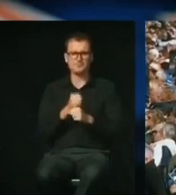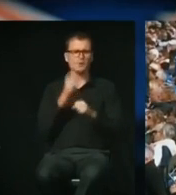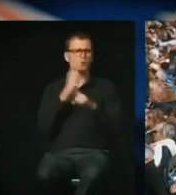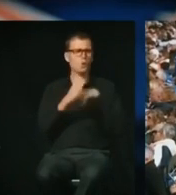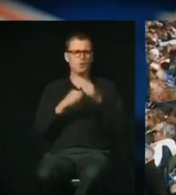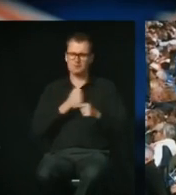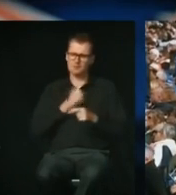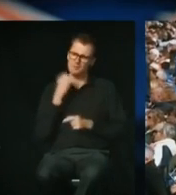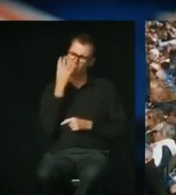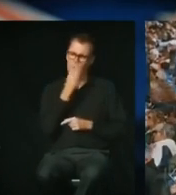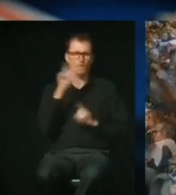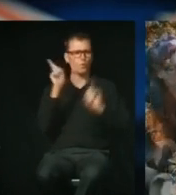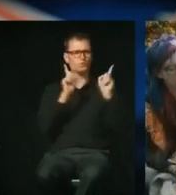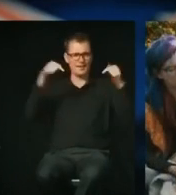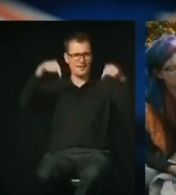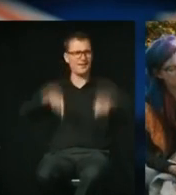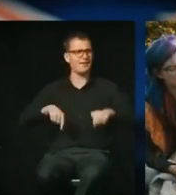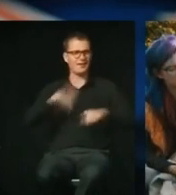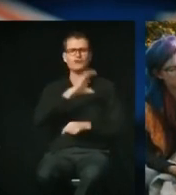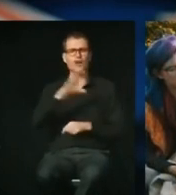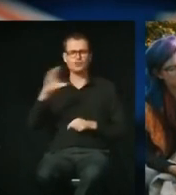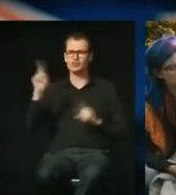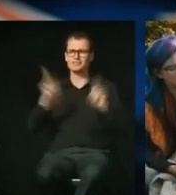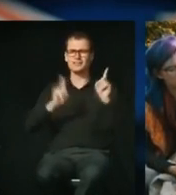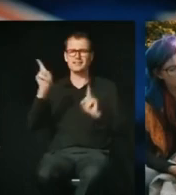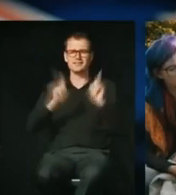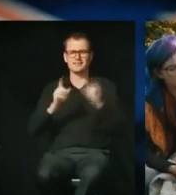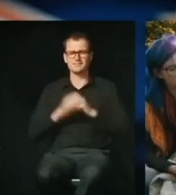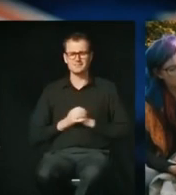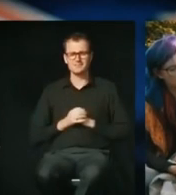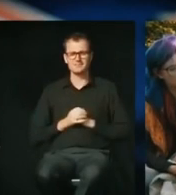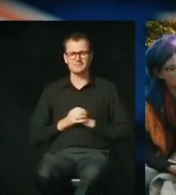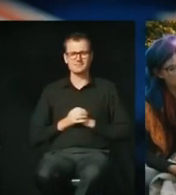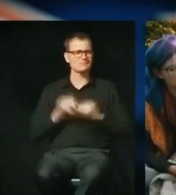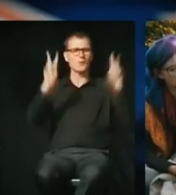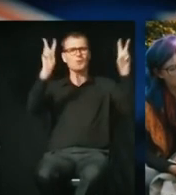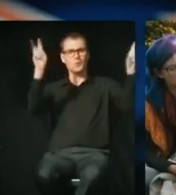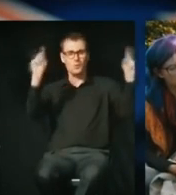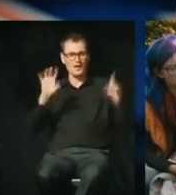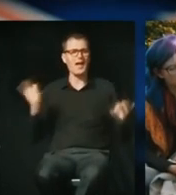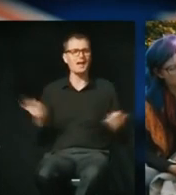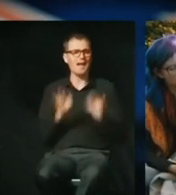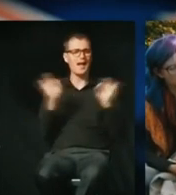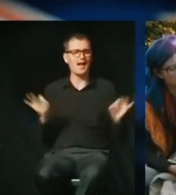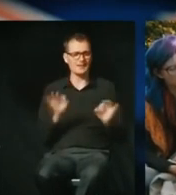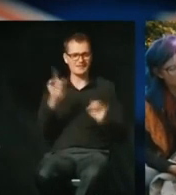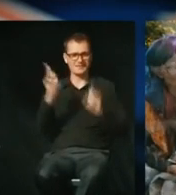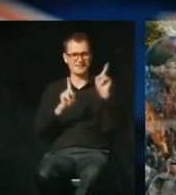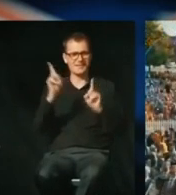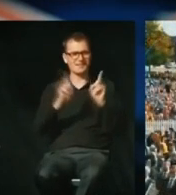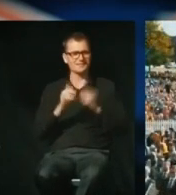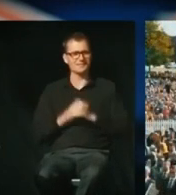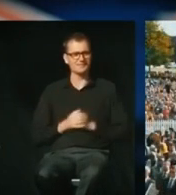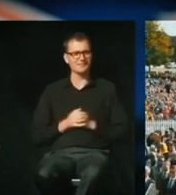I am. This is Christchurch City, called Garden City. And